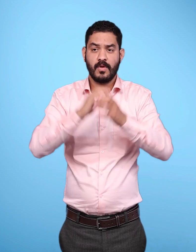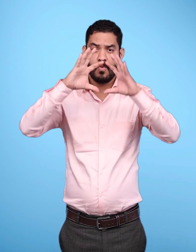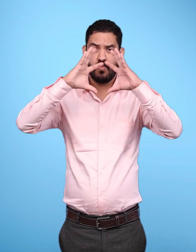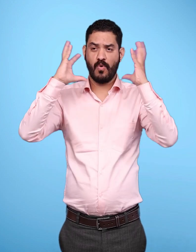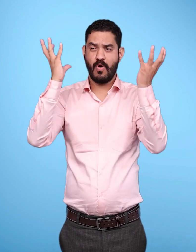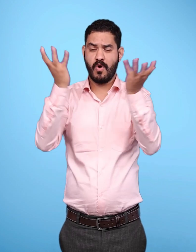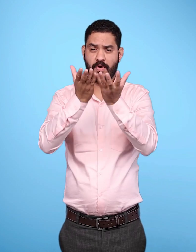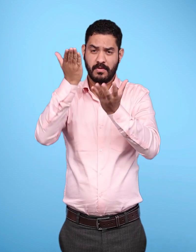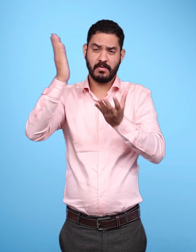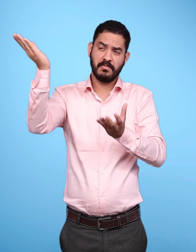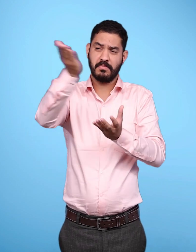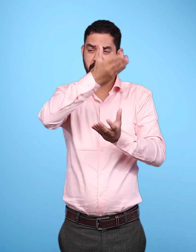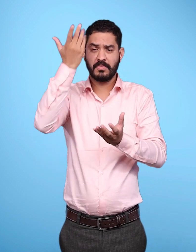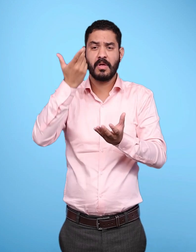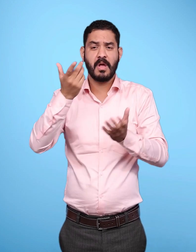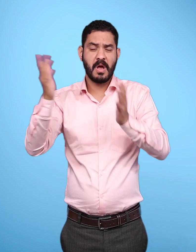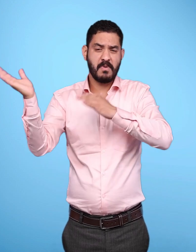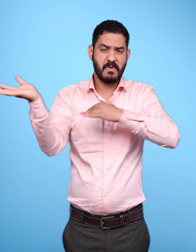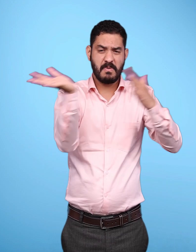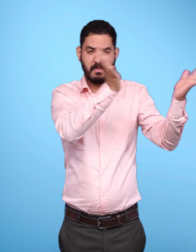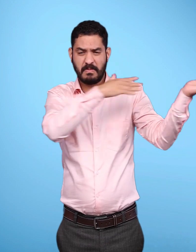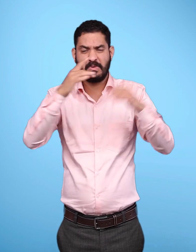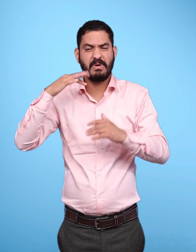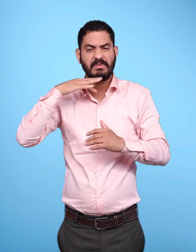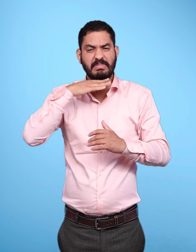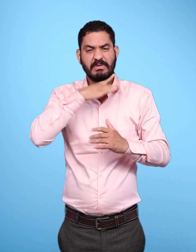the whole world was swallowed up in dust.